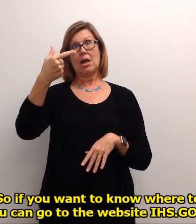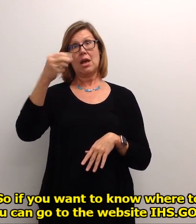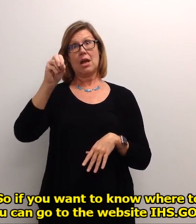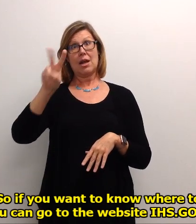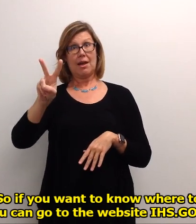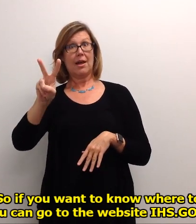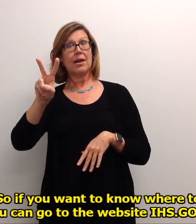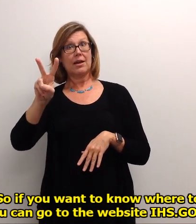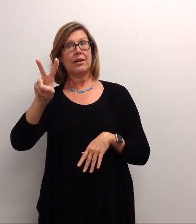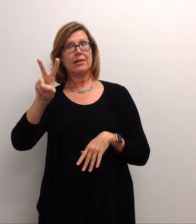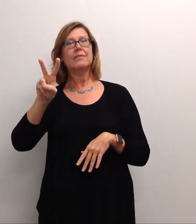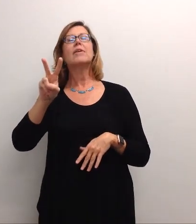ihs.gov,